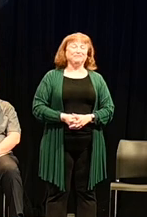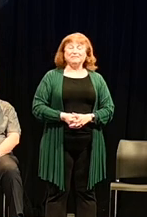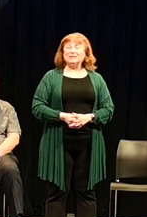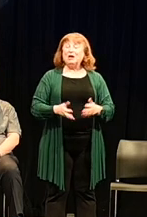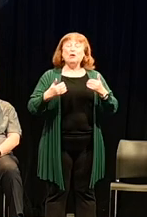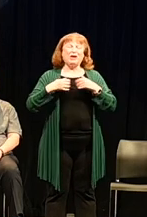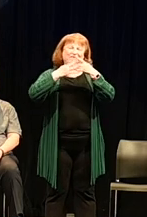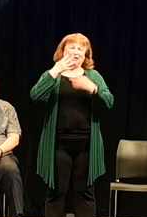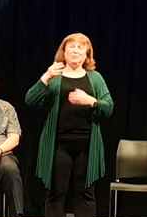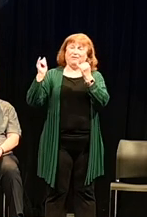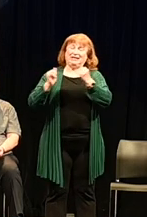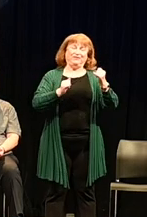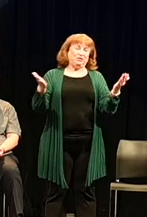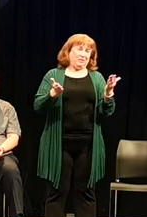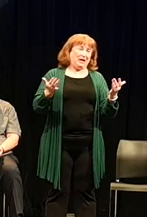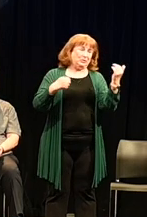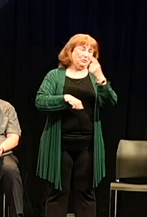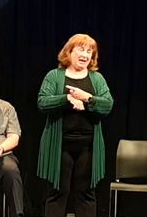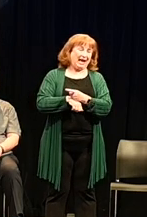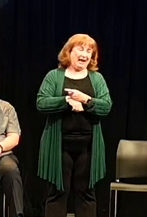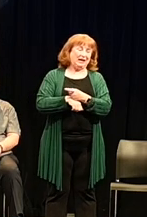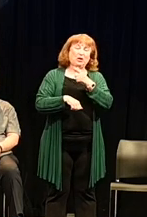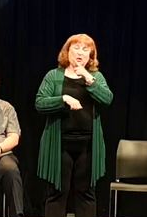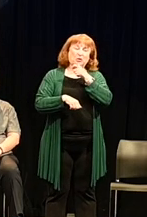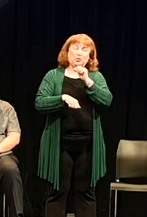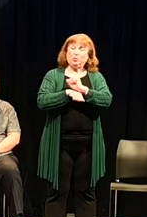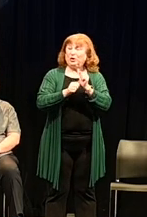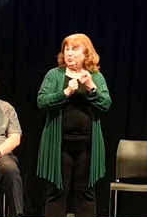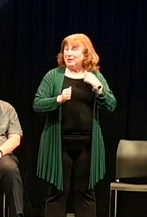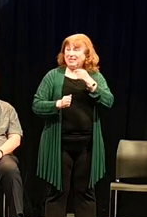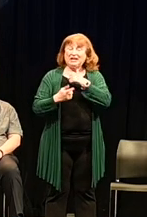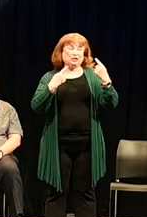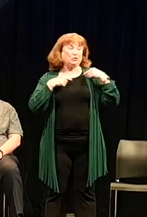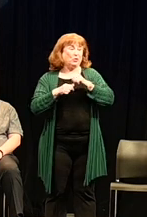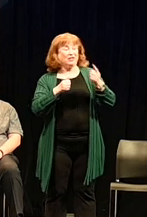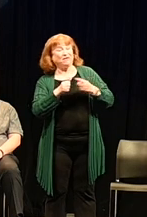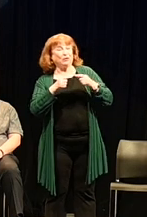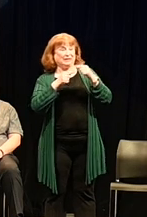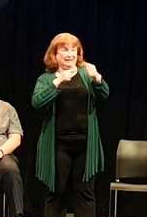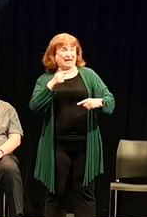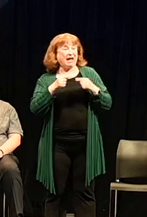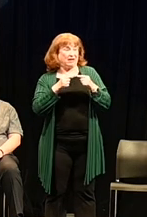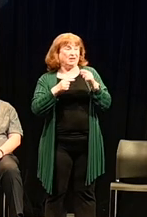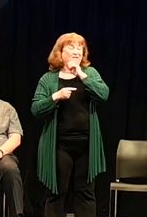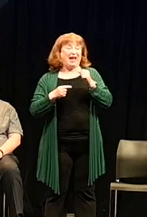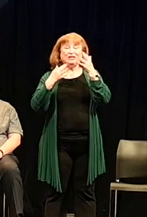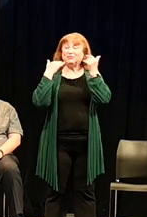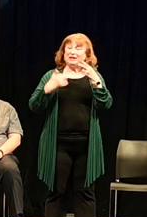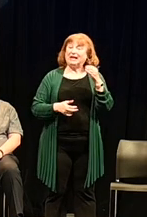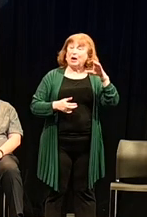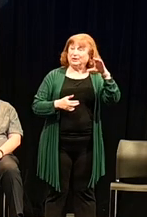We have a number of individuals here today who have worked with us during the first cycle of Age-Friendly